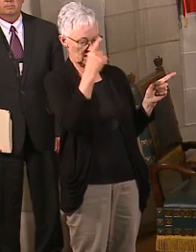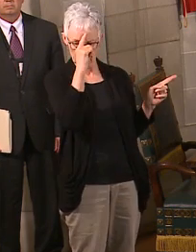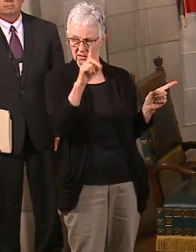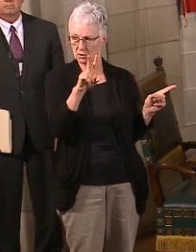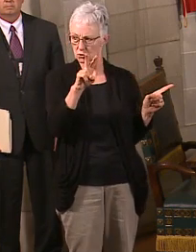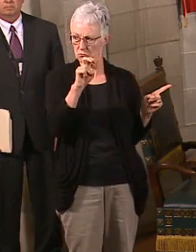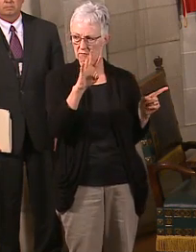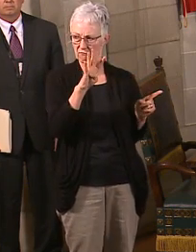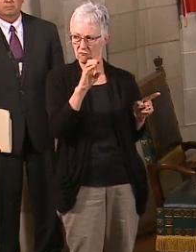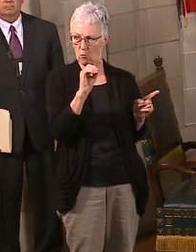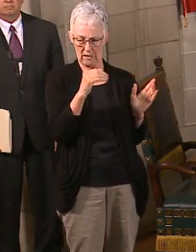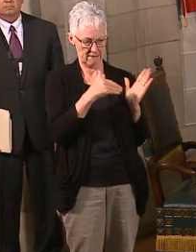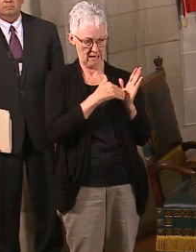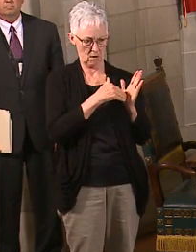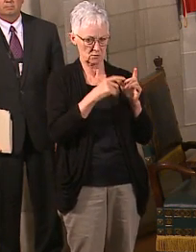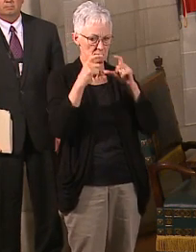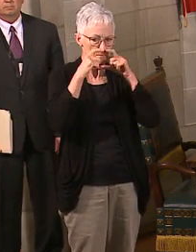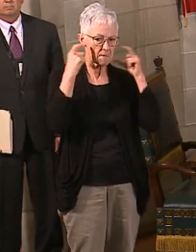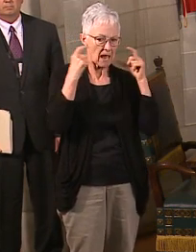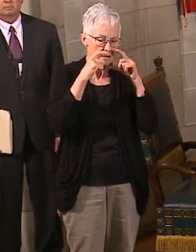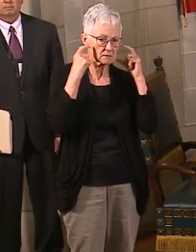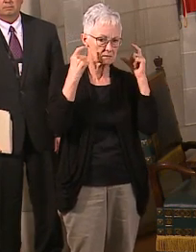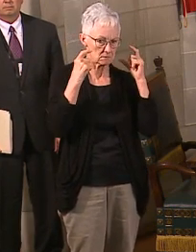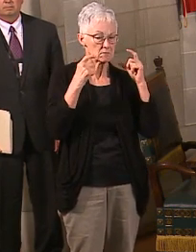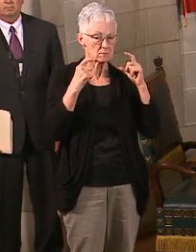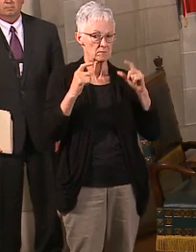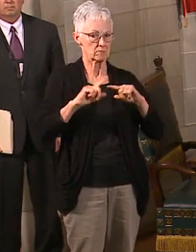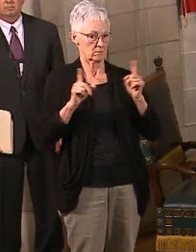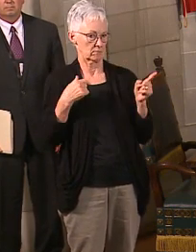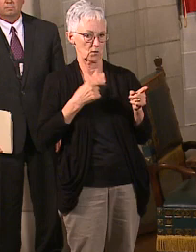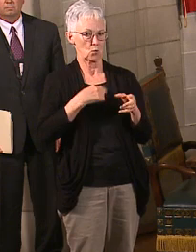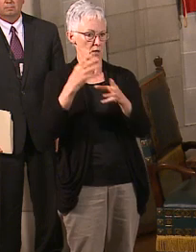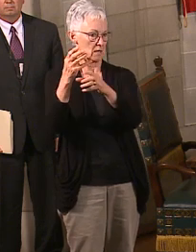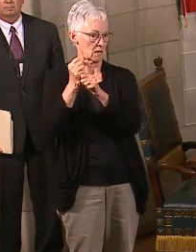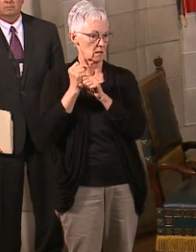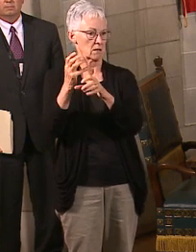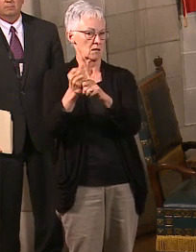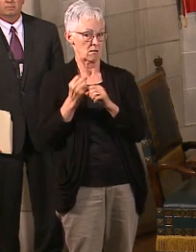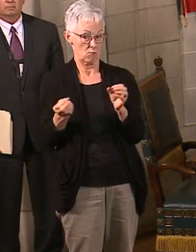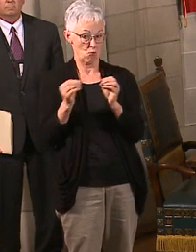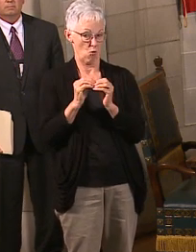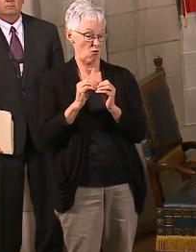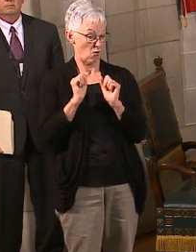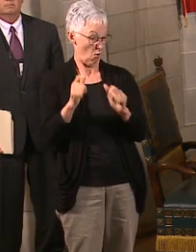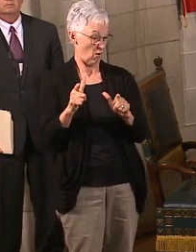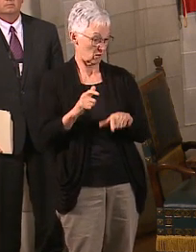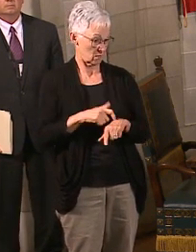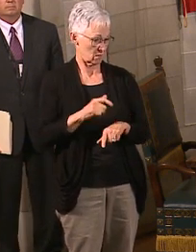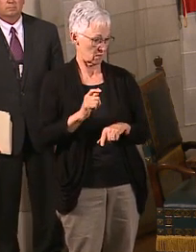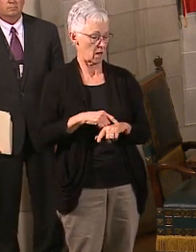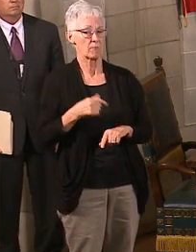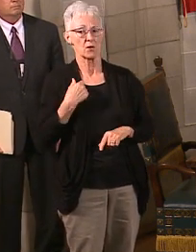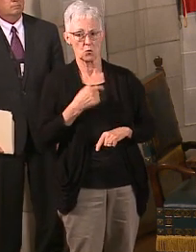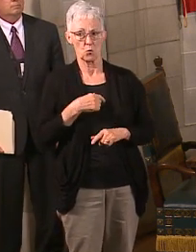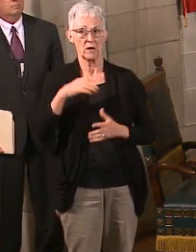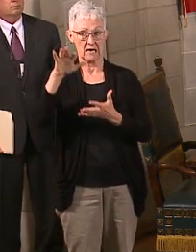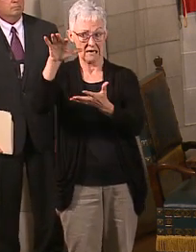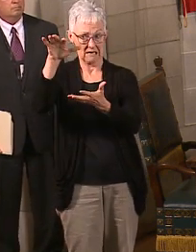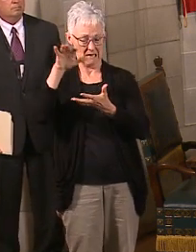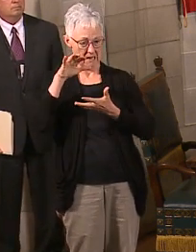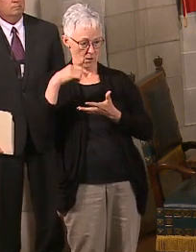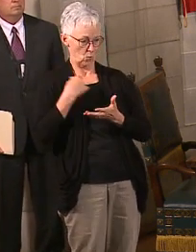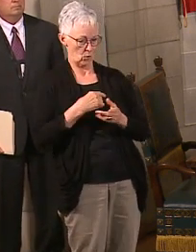masks. But we are getting more in. We're looking to distribute more out. We've got not quite